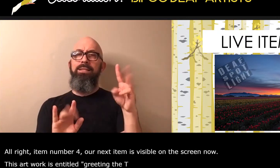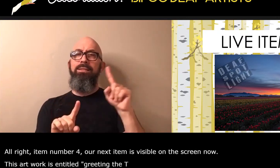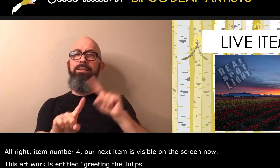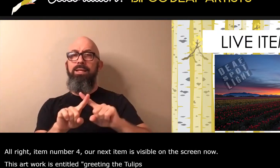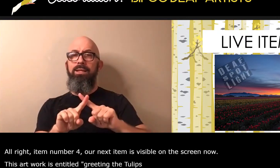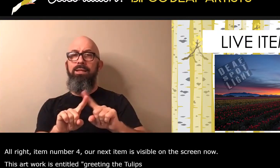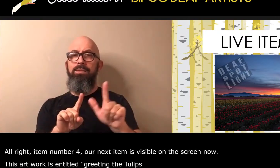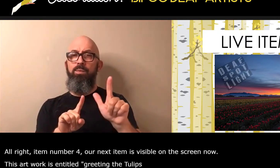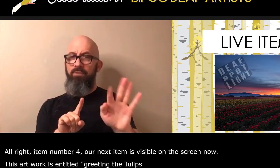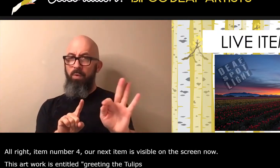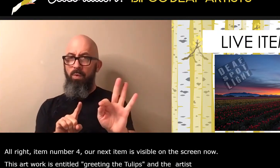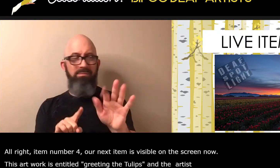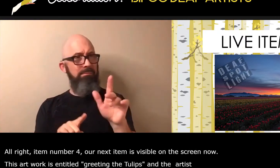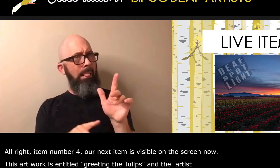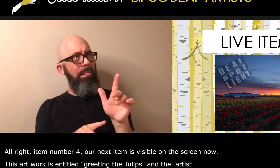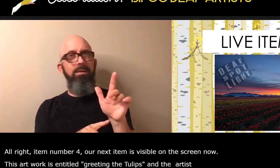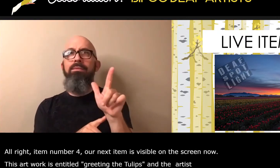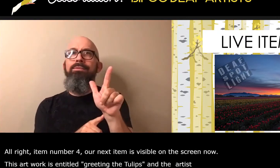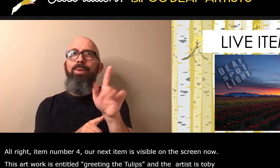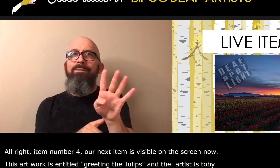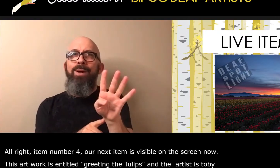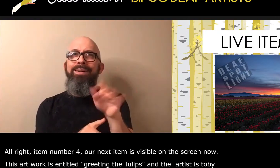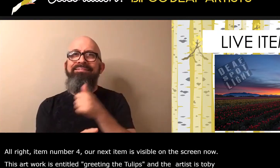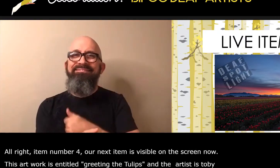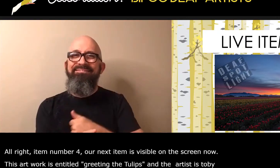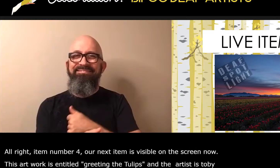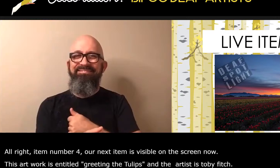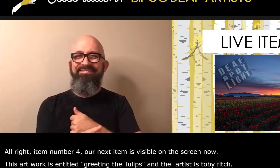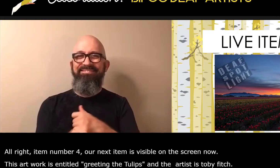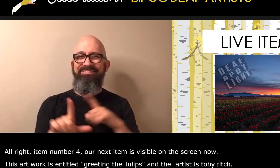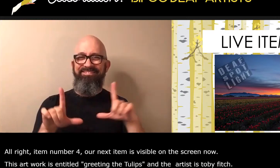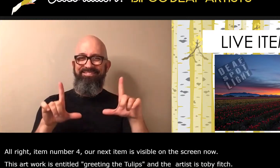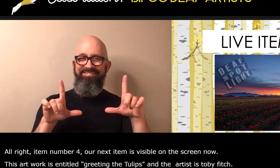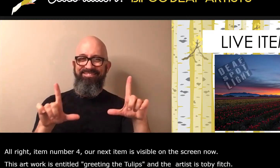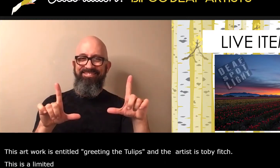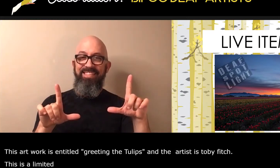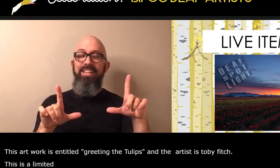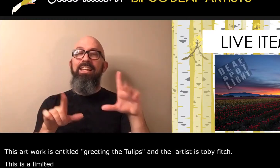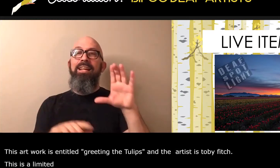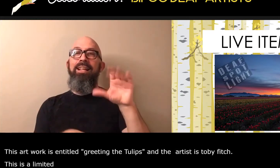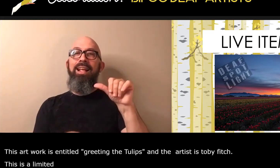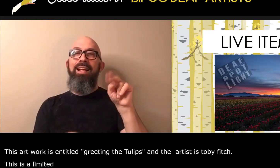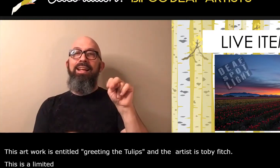This is a limited edition, 16 by 24 inch